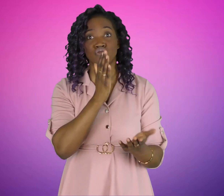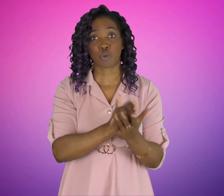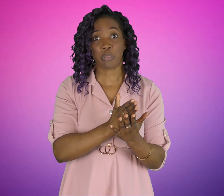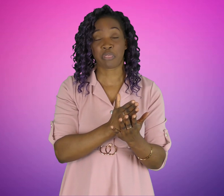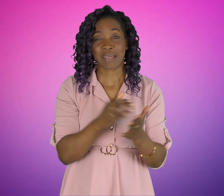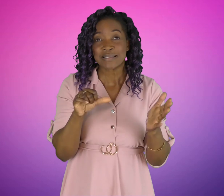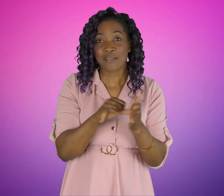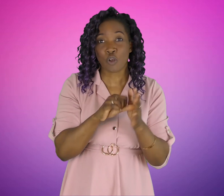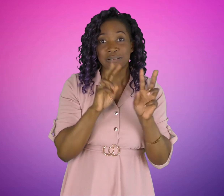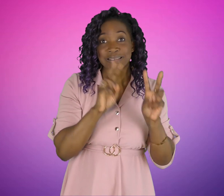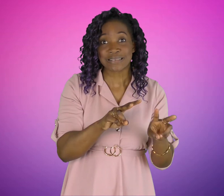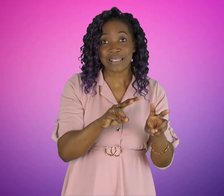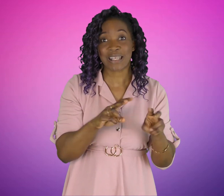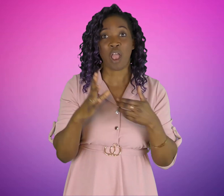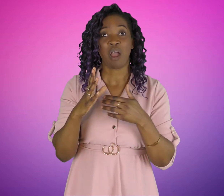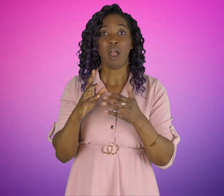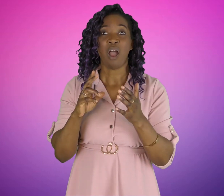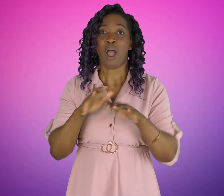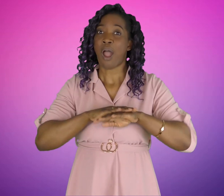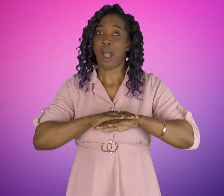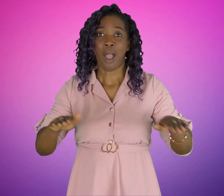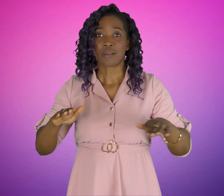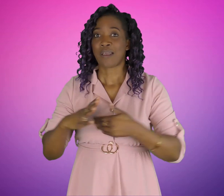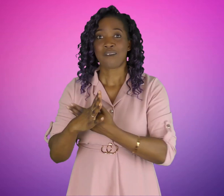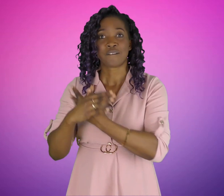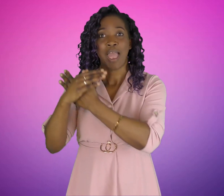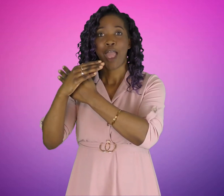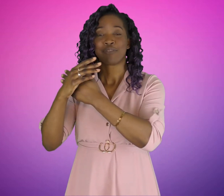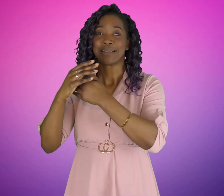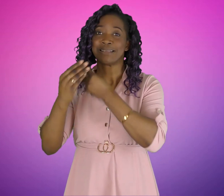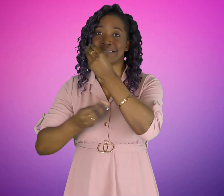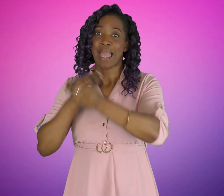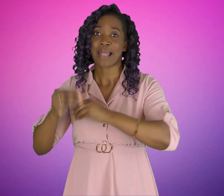The unfairytale's ending. May the next one be fair.